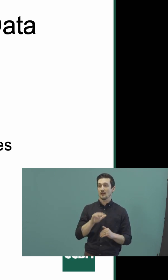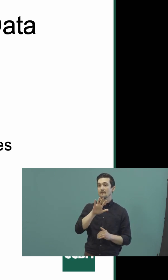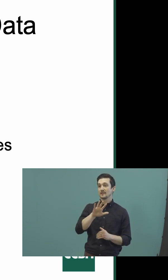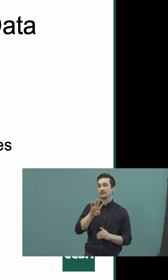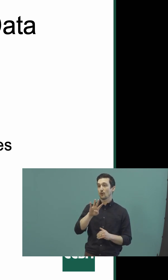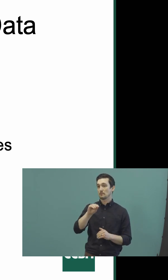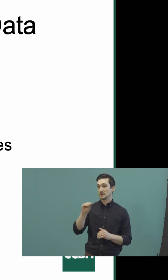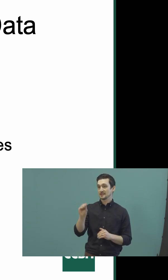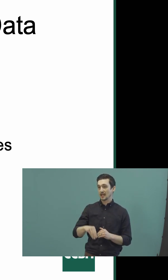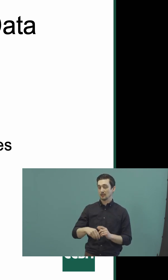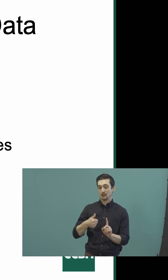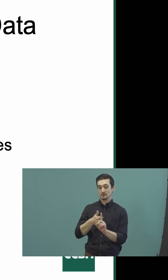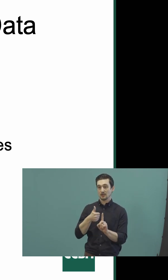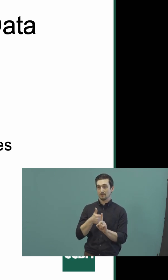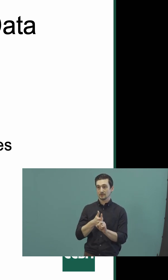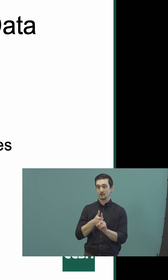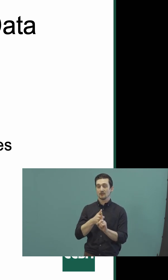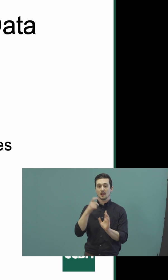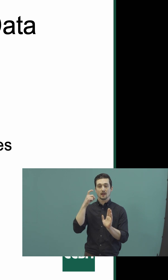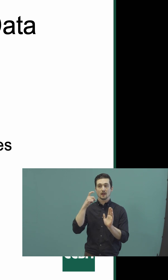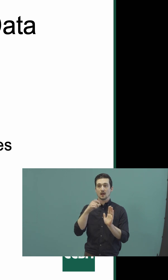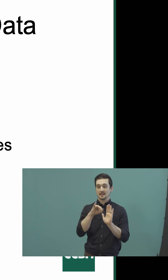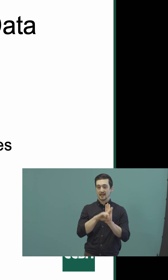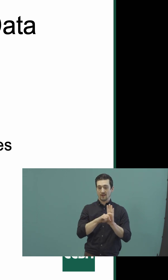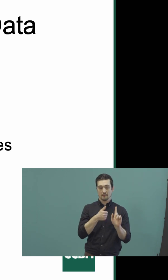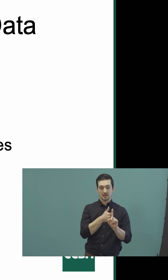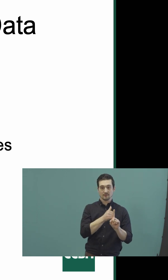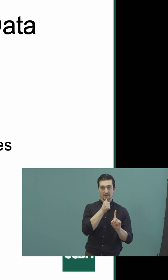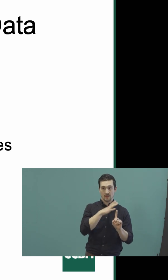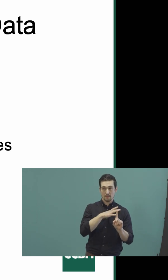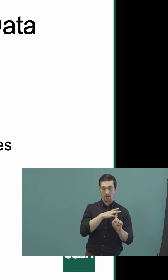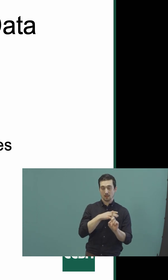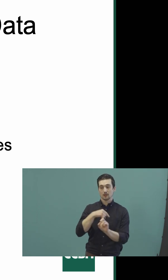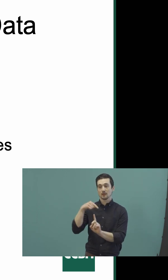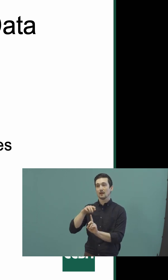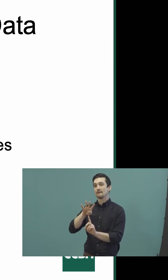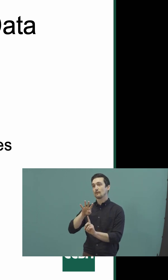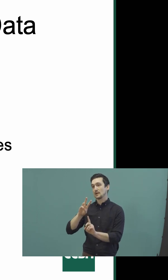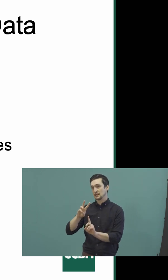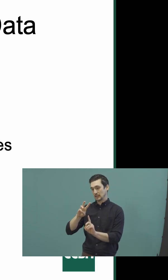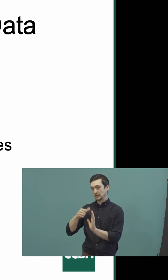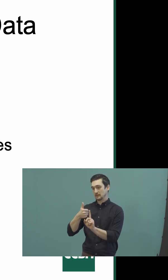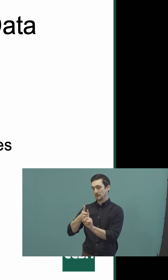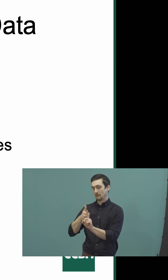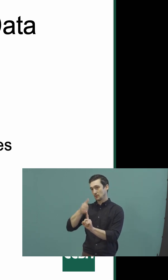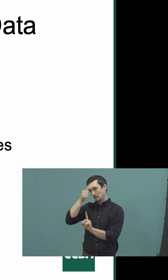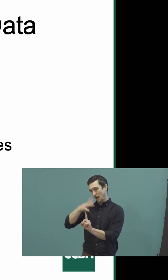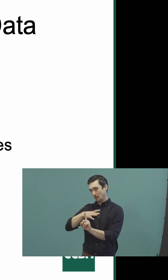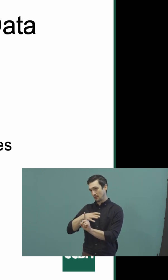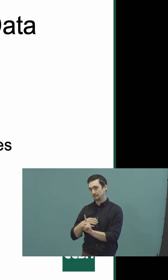54% of these individuals identified as female and 46 as male.